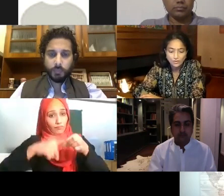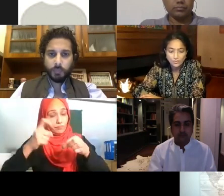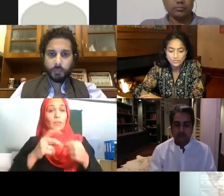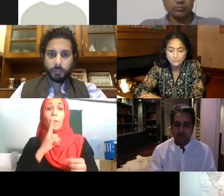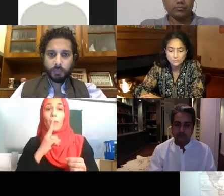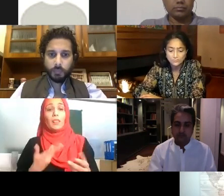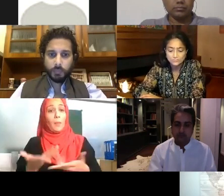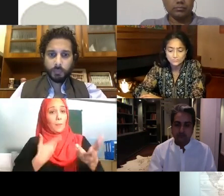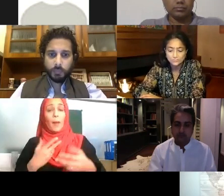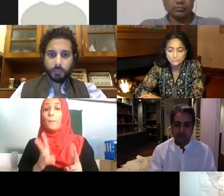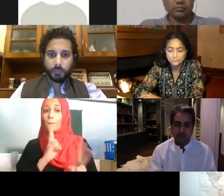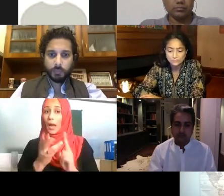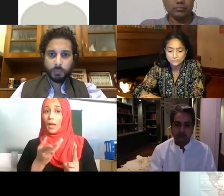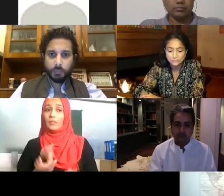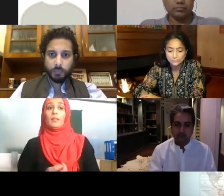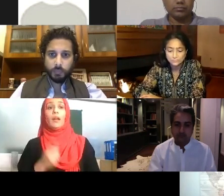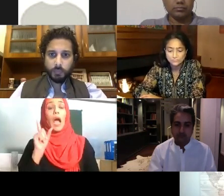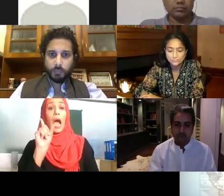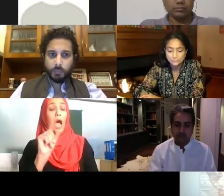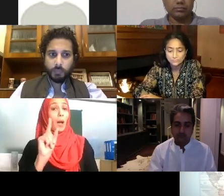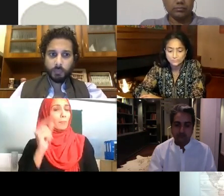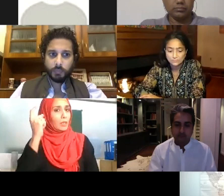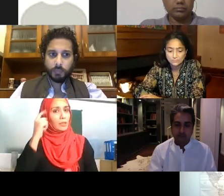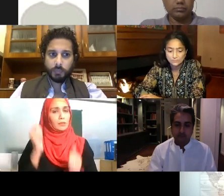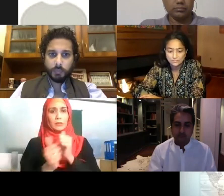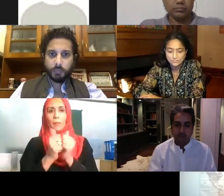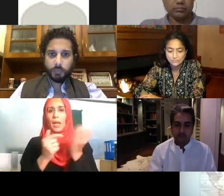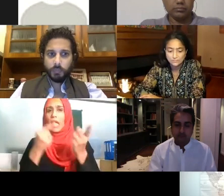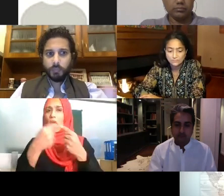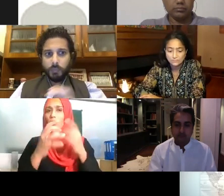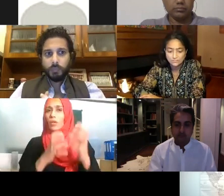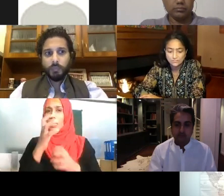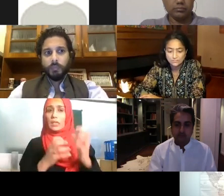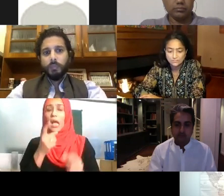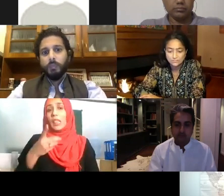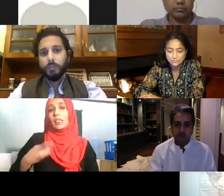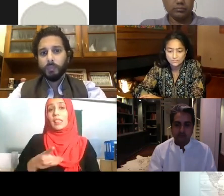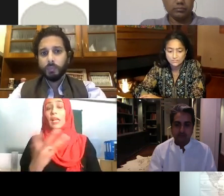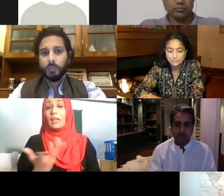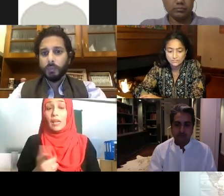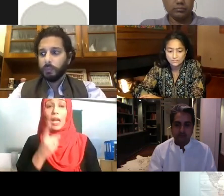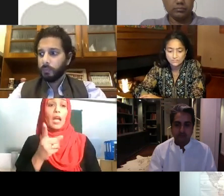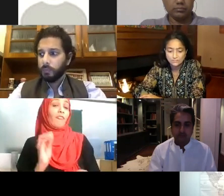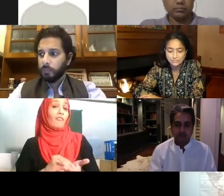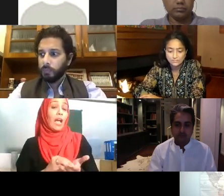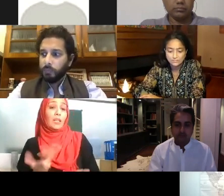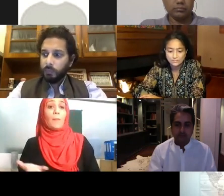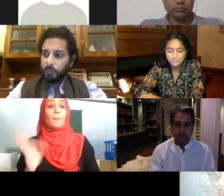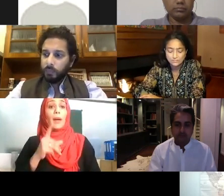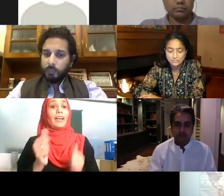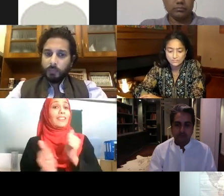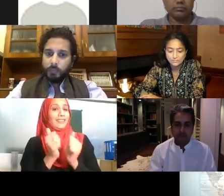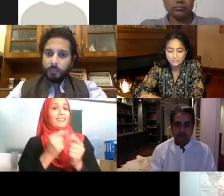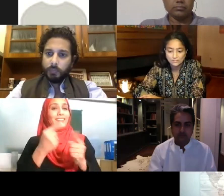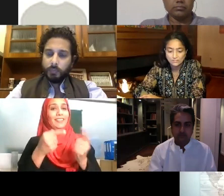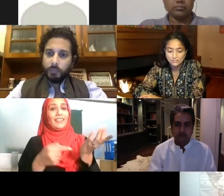their important experiences of using technology and what they feel their needs are when it comes to using